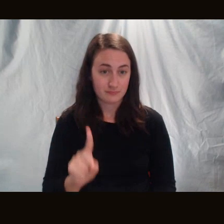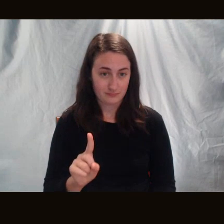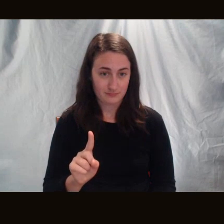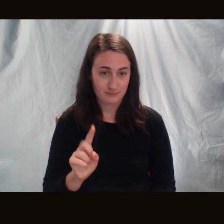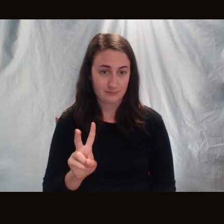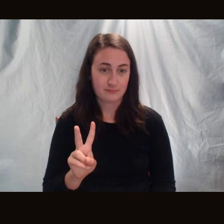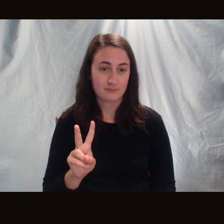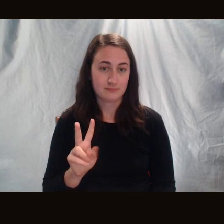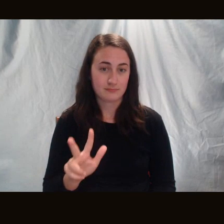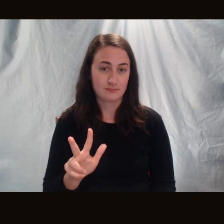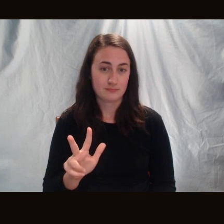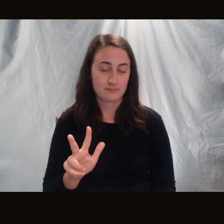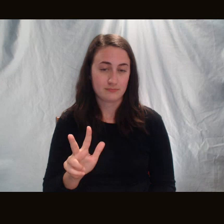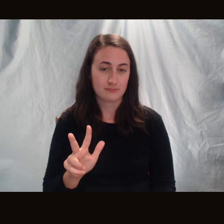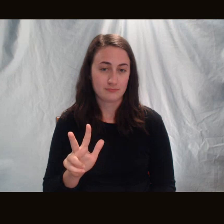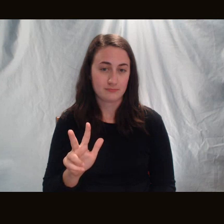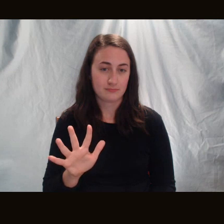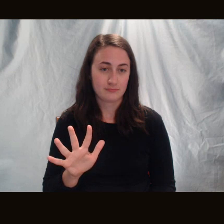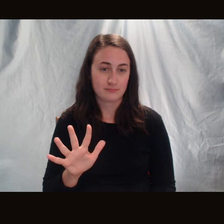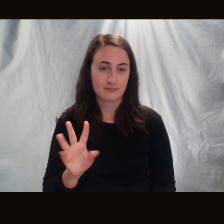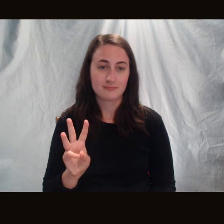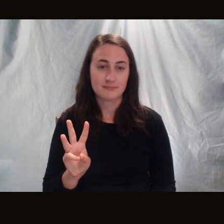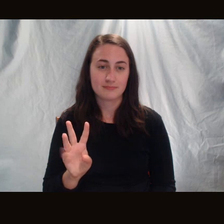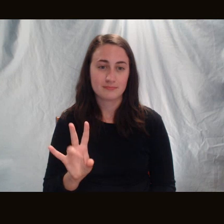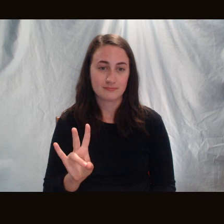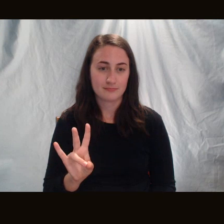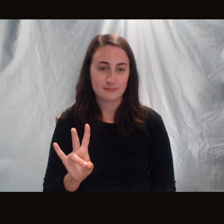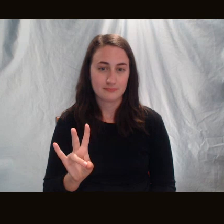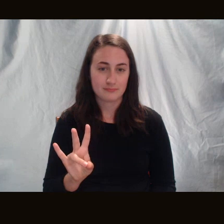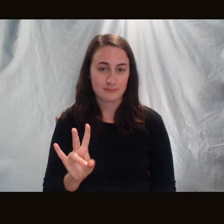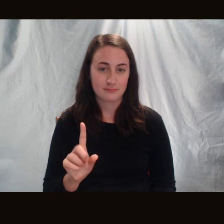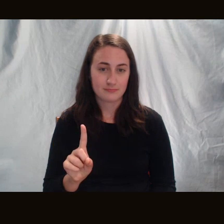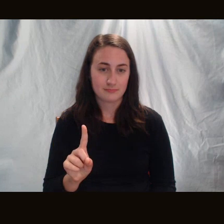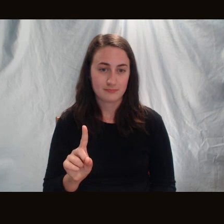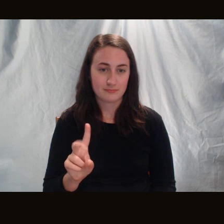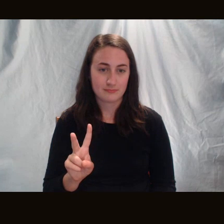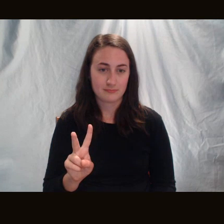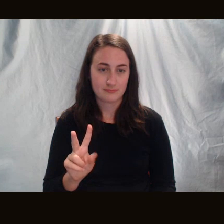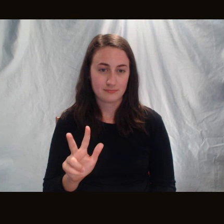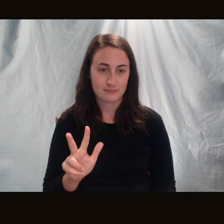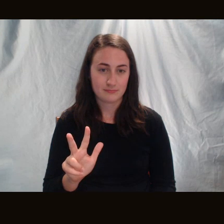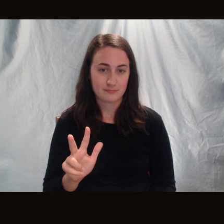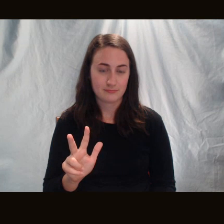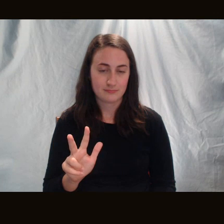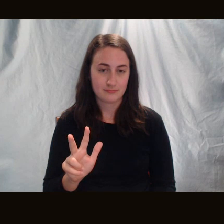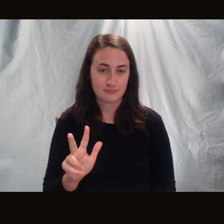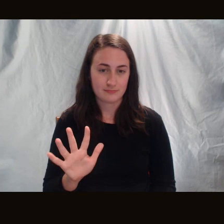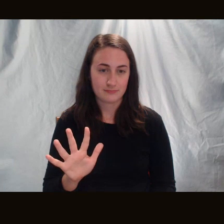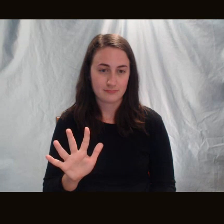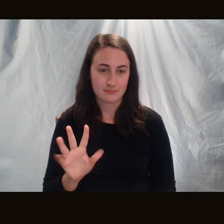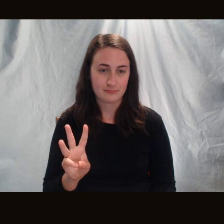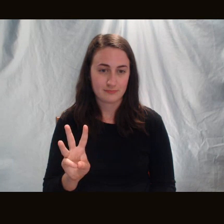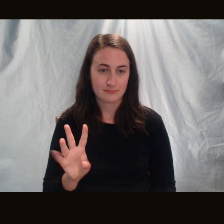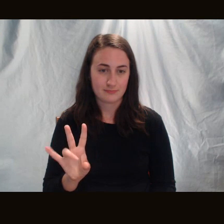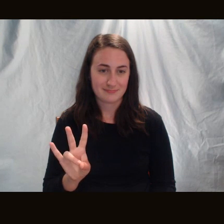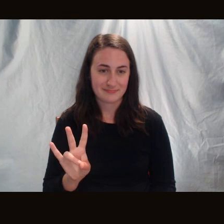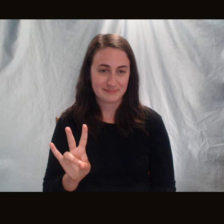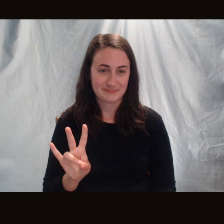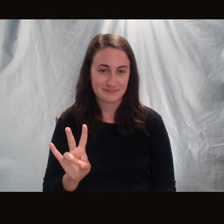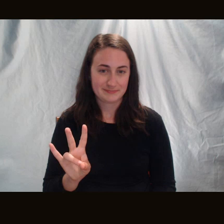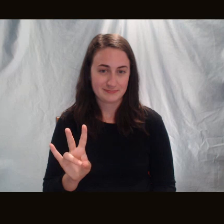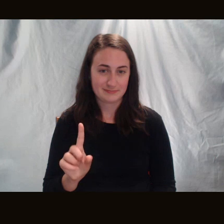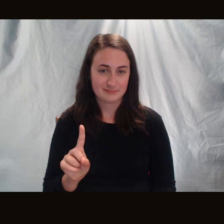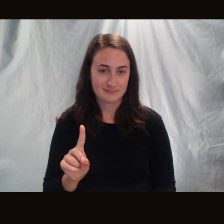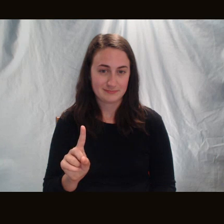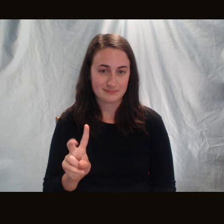on 1, 2, 3. 5, 6, 7. 1, 2, 3. 5, 6,